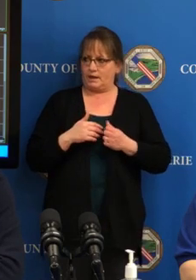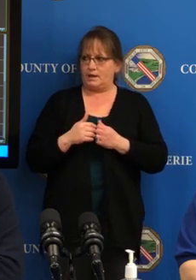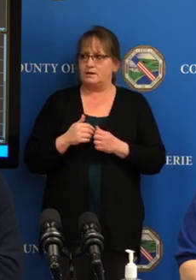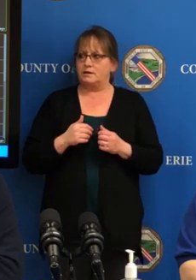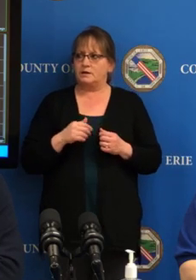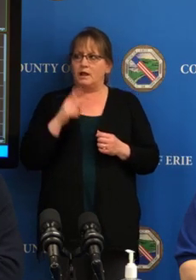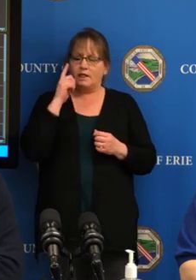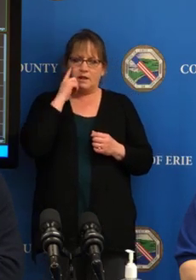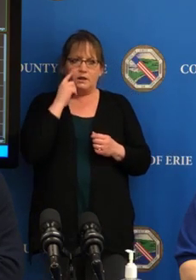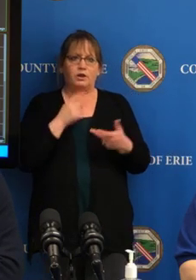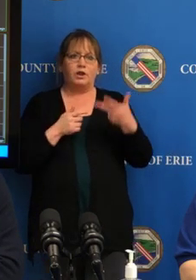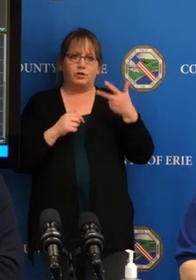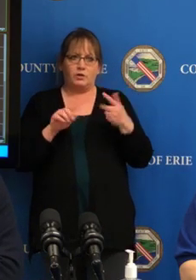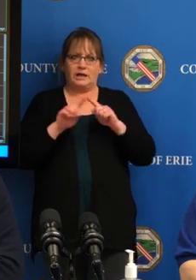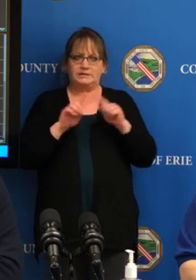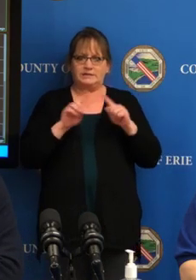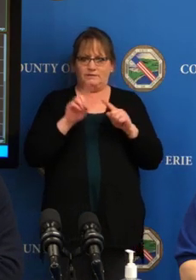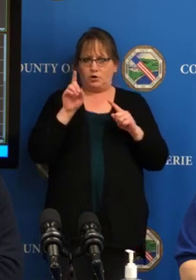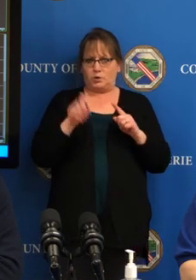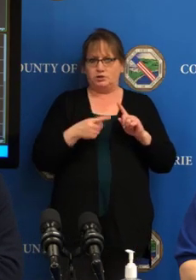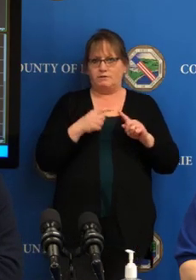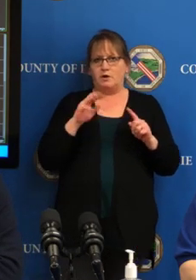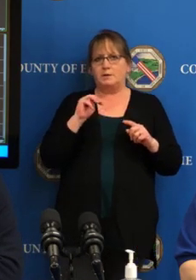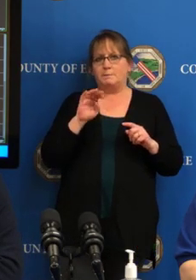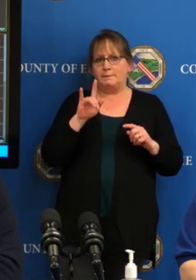got 3 different questions from media, 2 different from